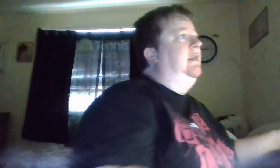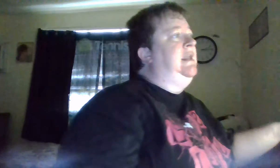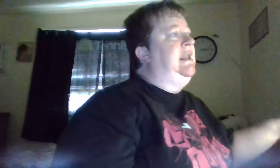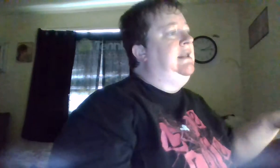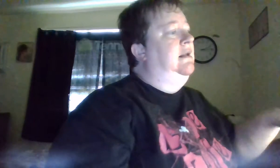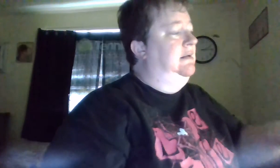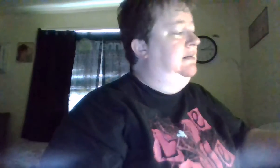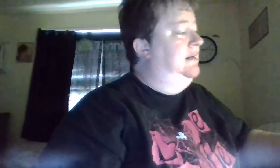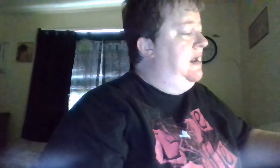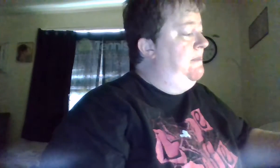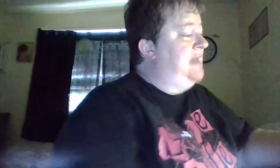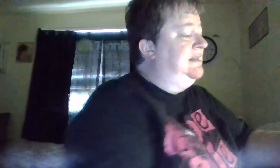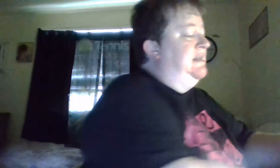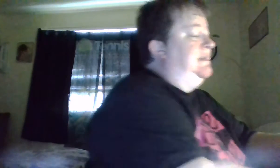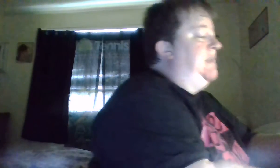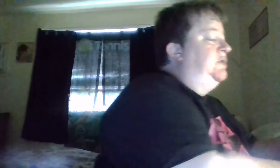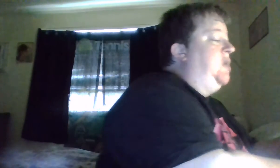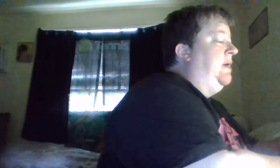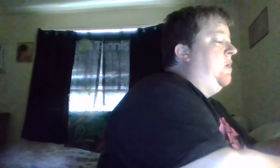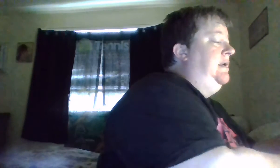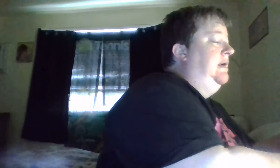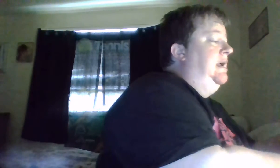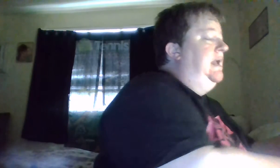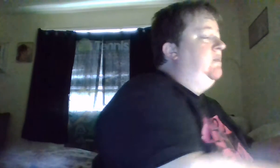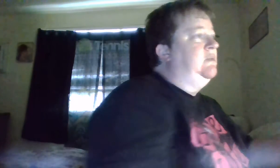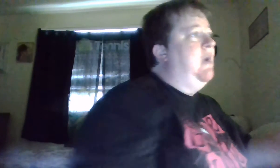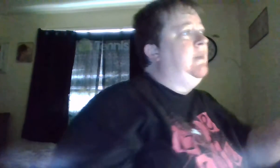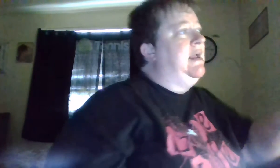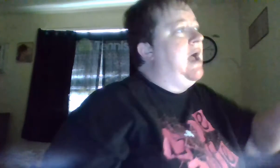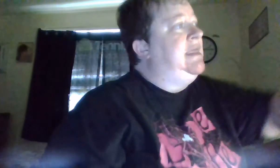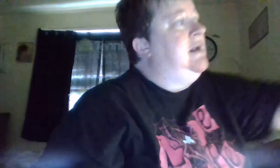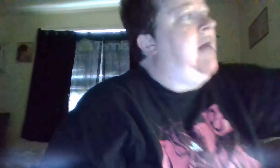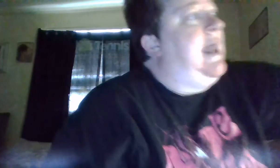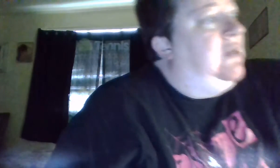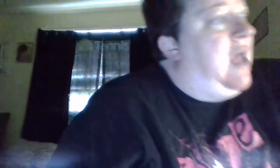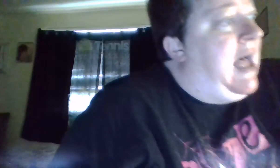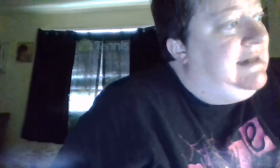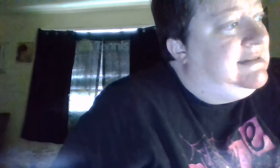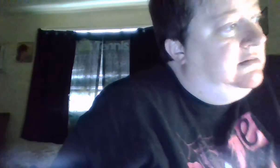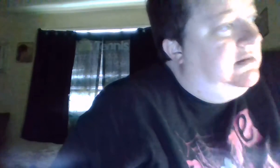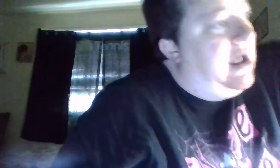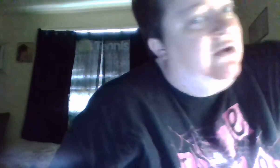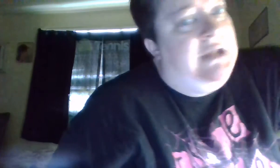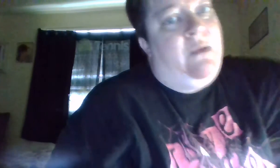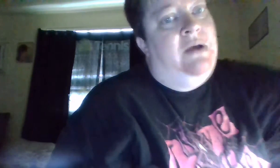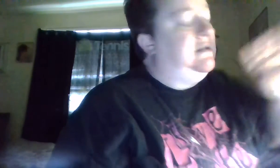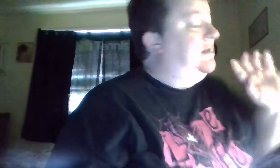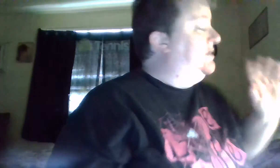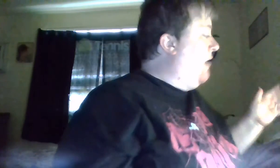the pessimism that was going on. He was swallowing, I think, a lot of the lies. I don't know how else to describe